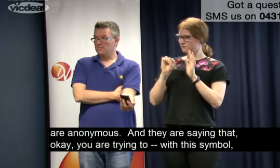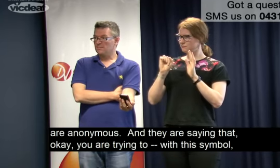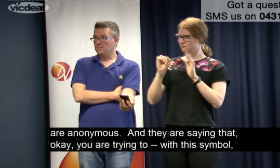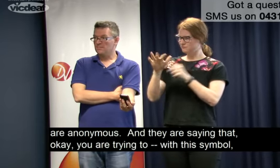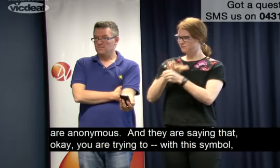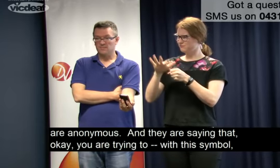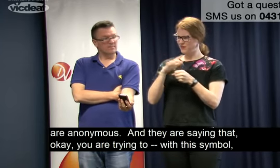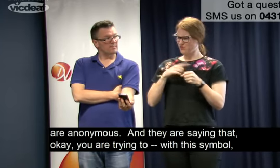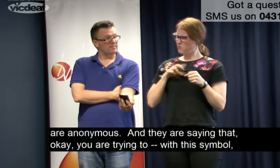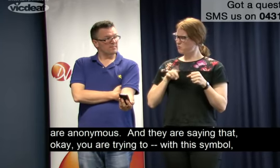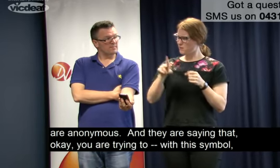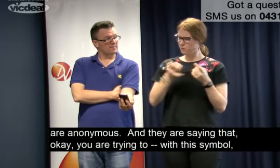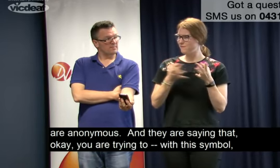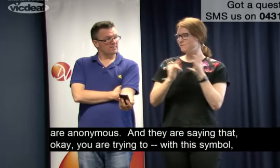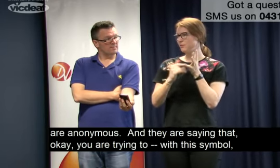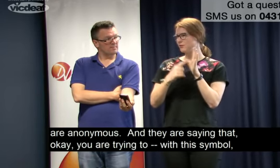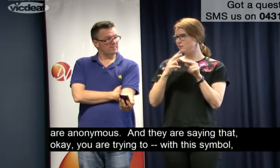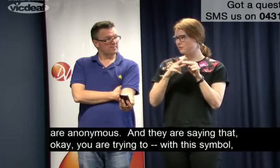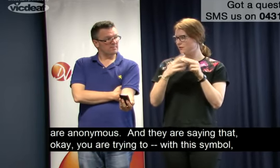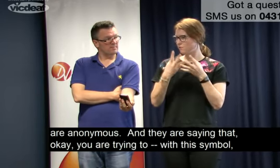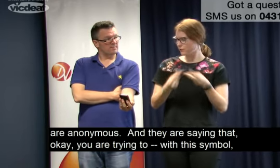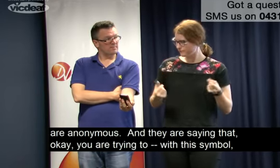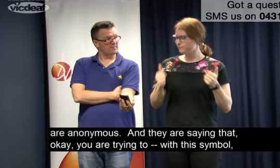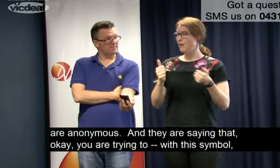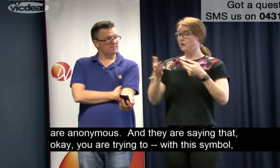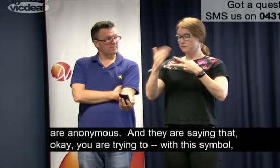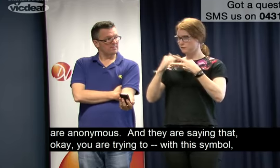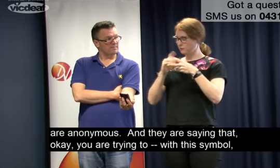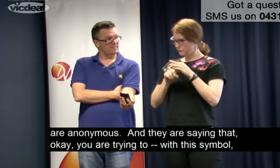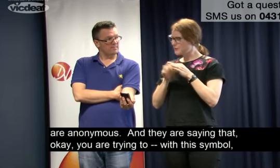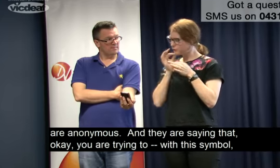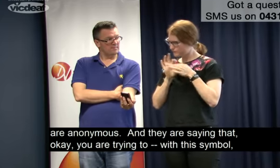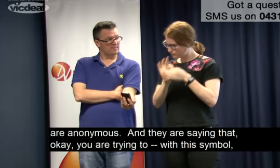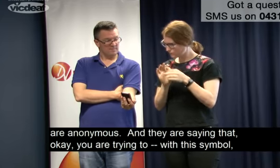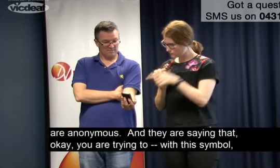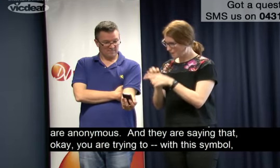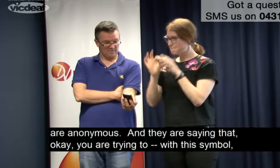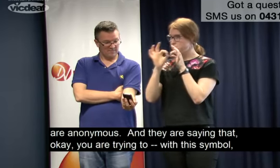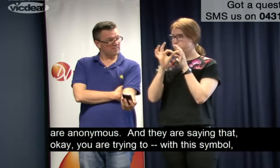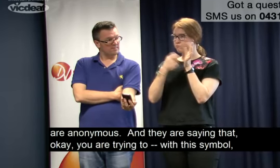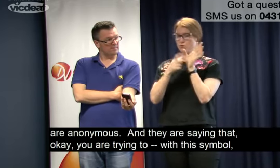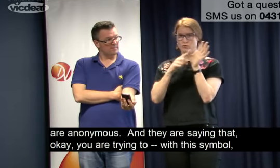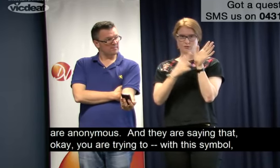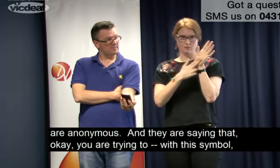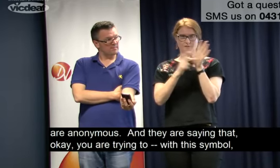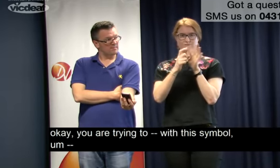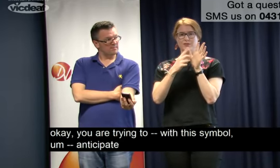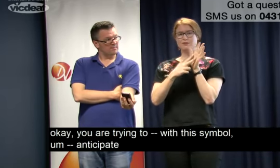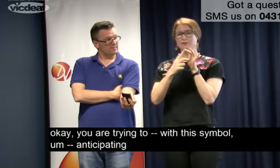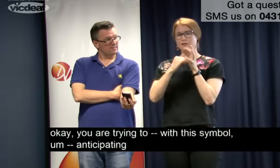you're duplicating what the deaf societies are already working with. So why duplicate it? And the